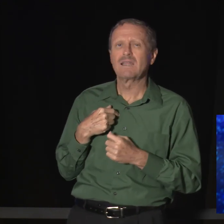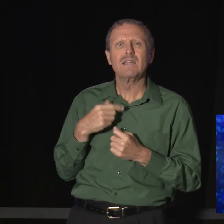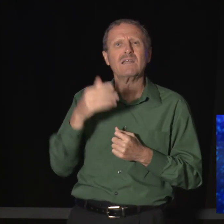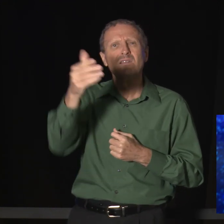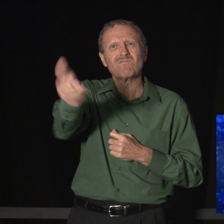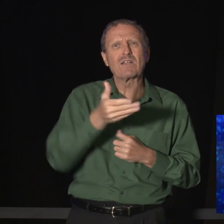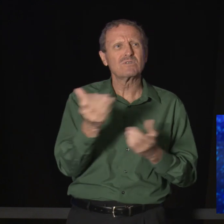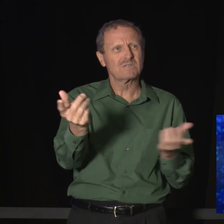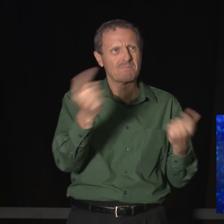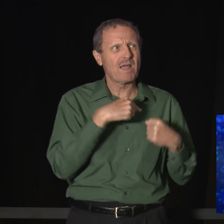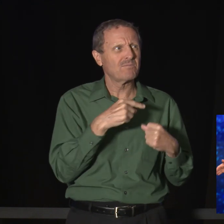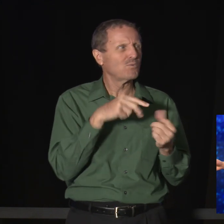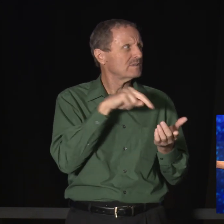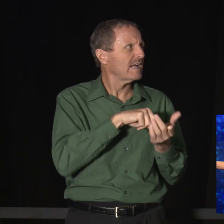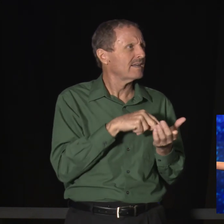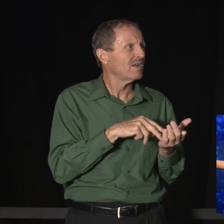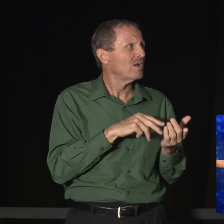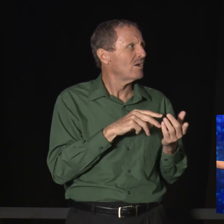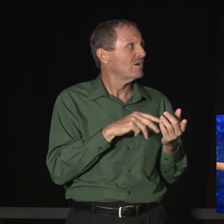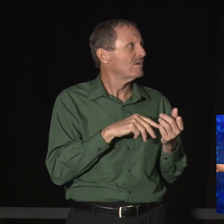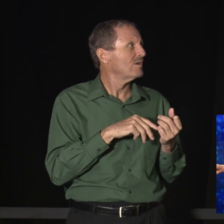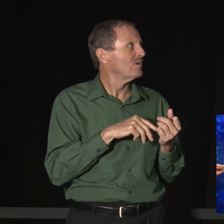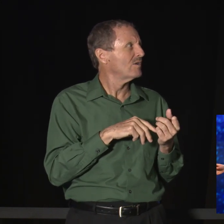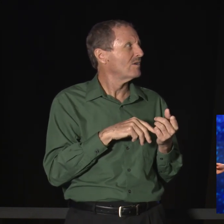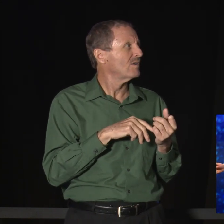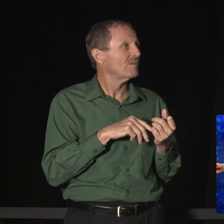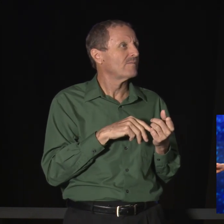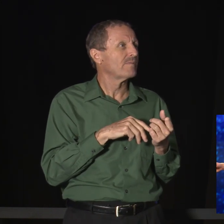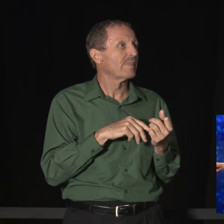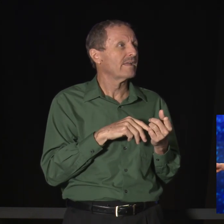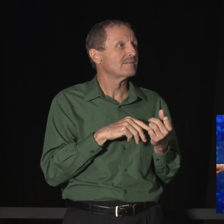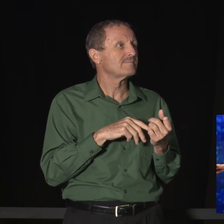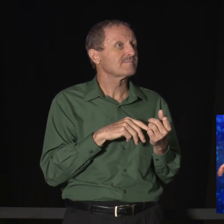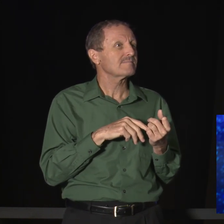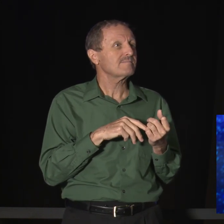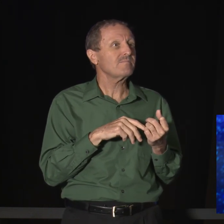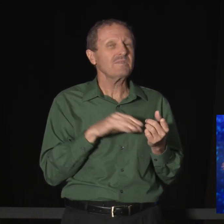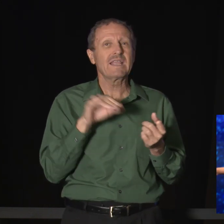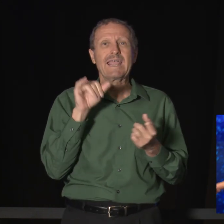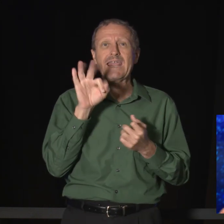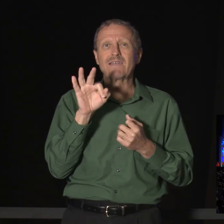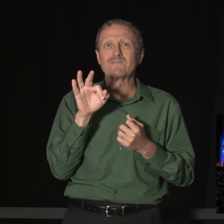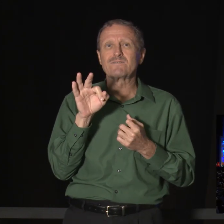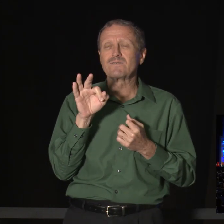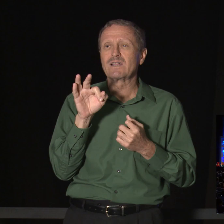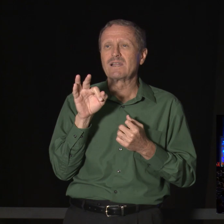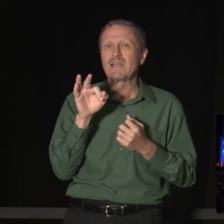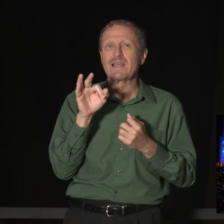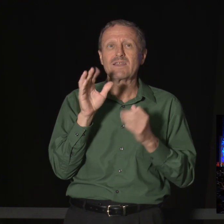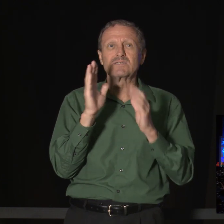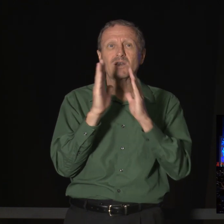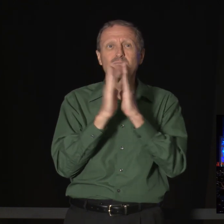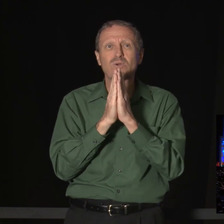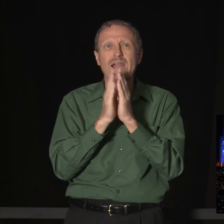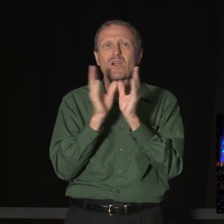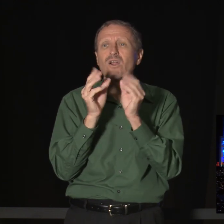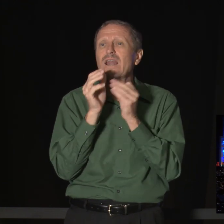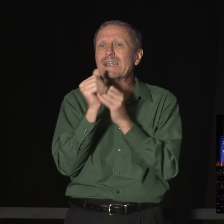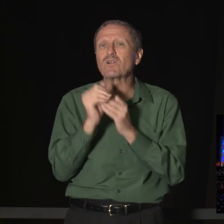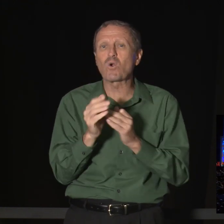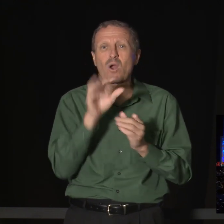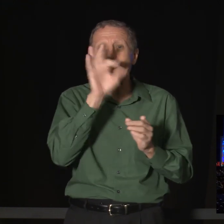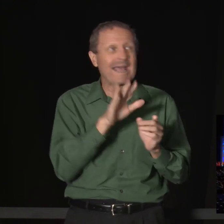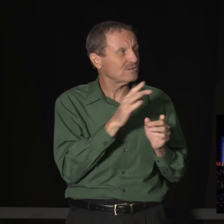and you just stand. We're going to go two or three to each one of these pastors or prayer leaders. If there's a prayer leader or a pastor that's open, you go to